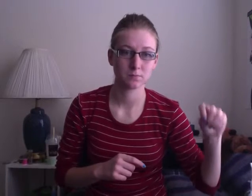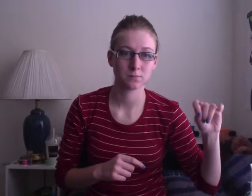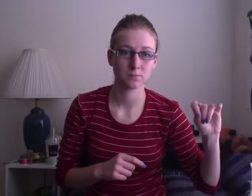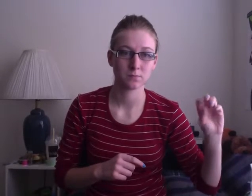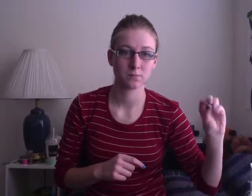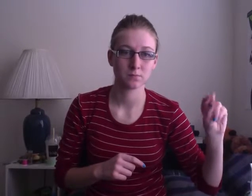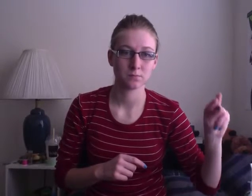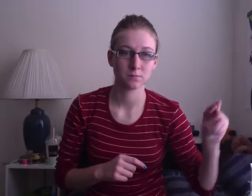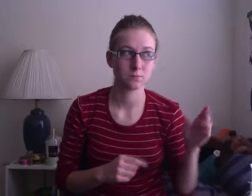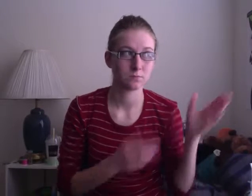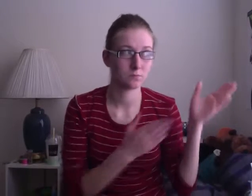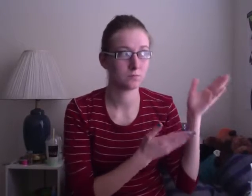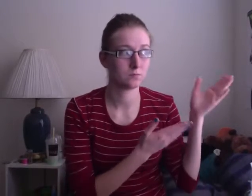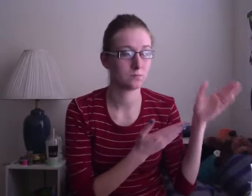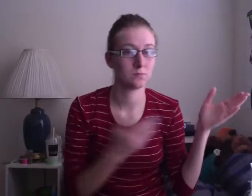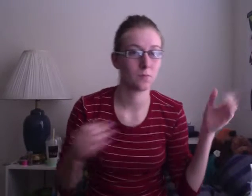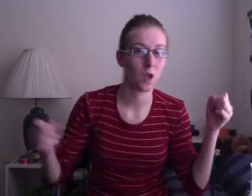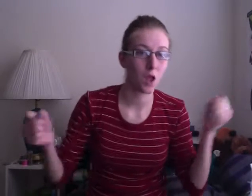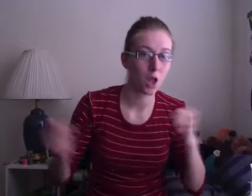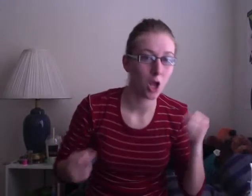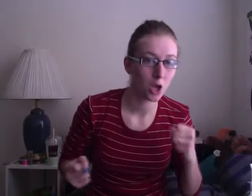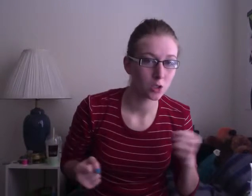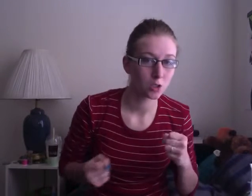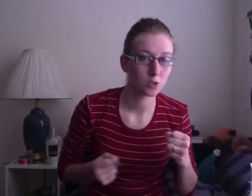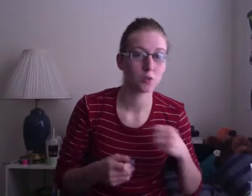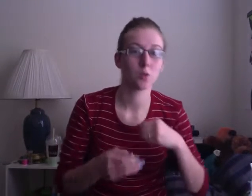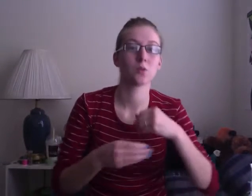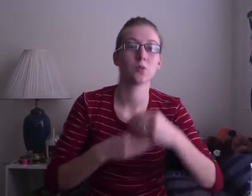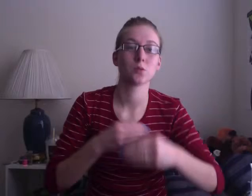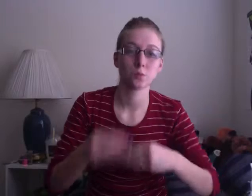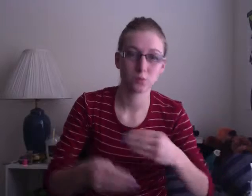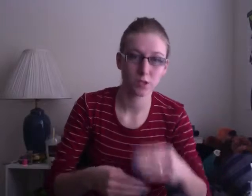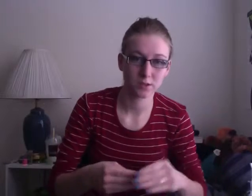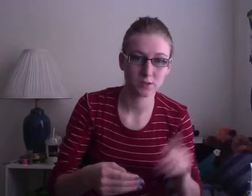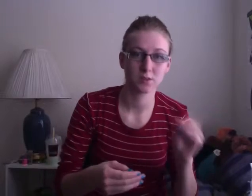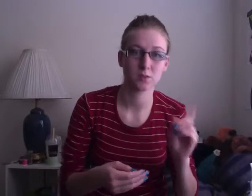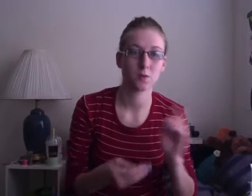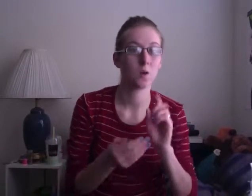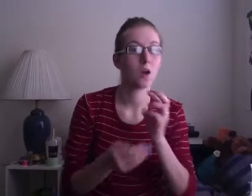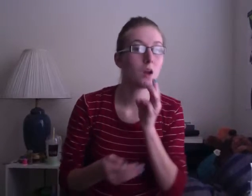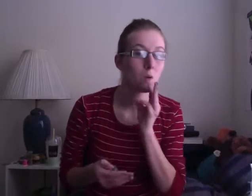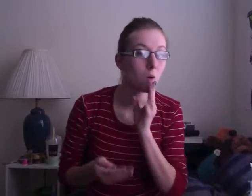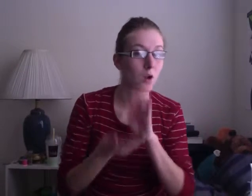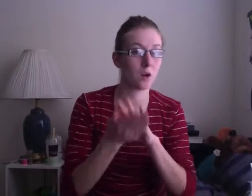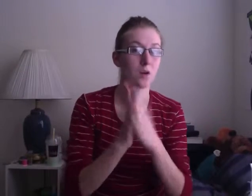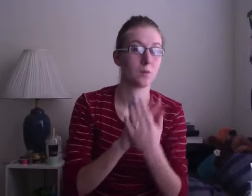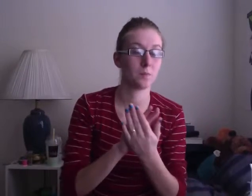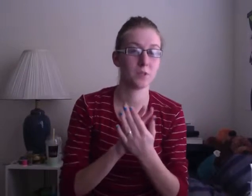Cooling process by which water is changed from the liquid form, which is water, to the gas form, which happens to be water